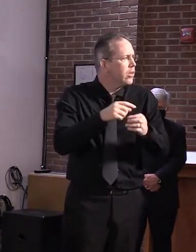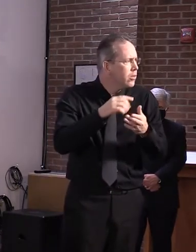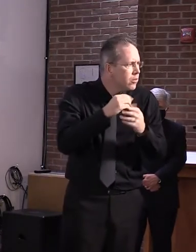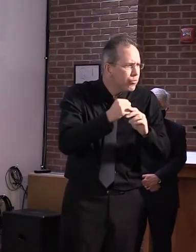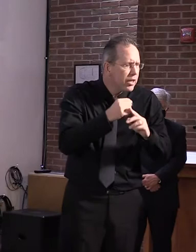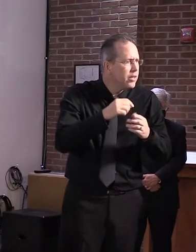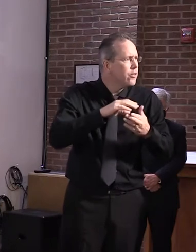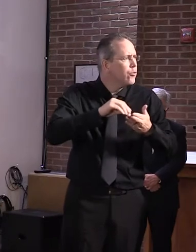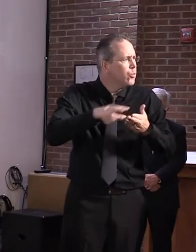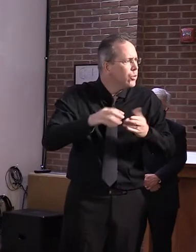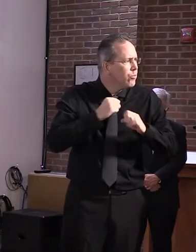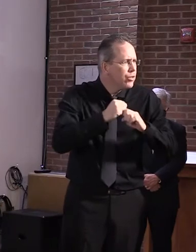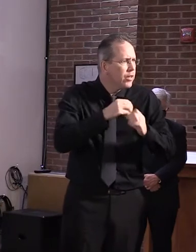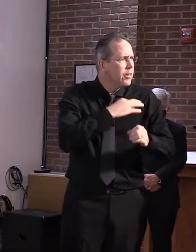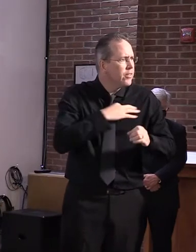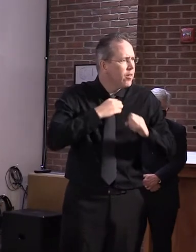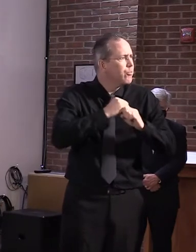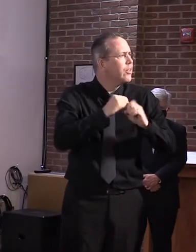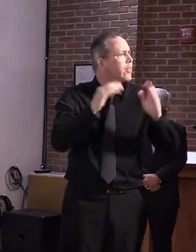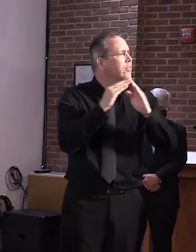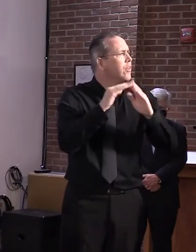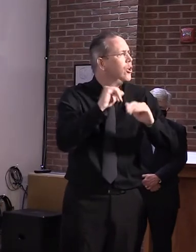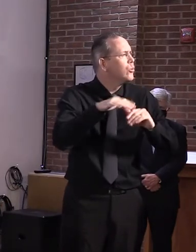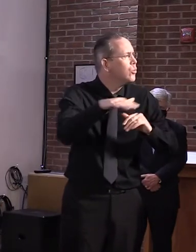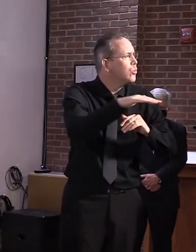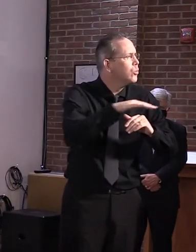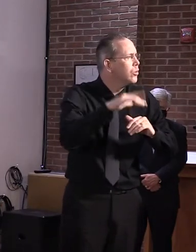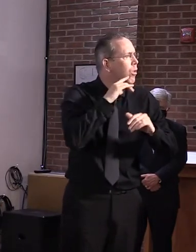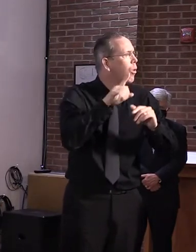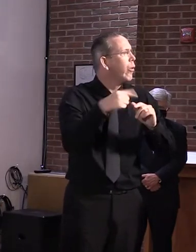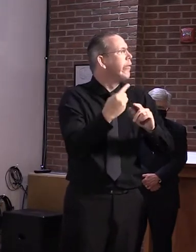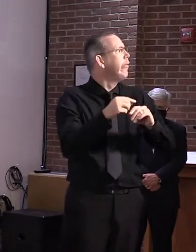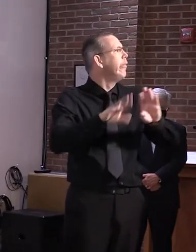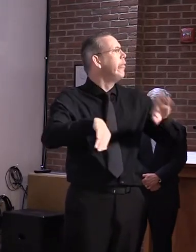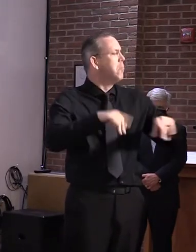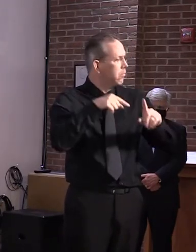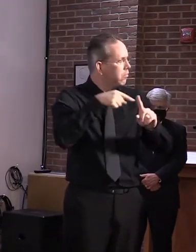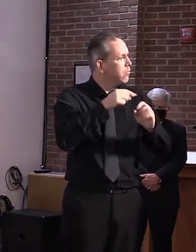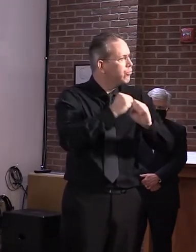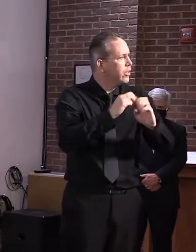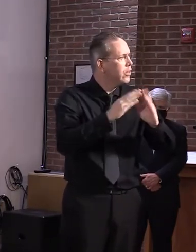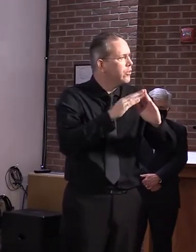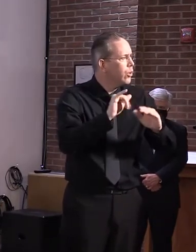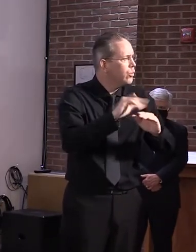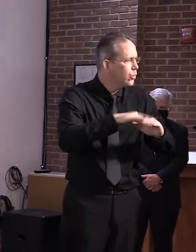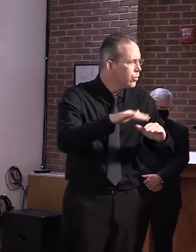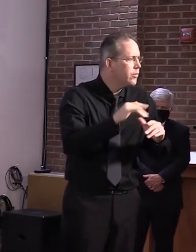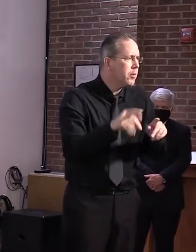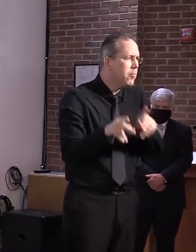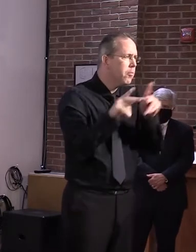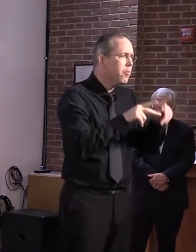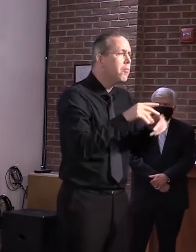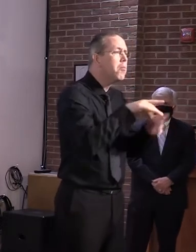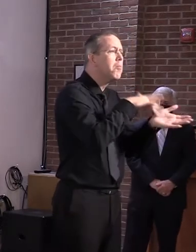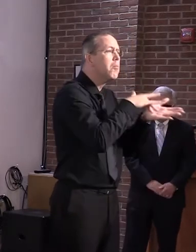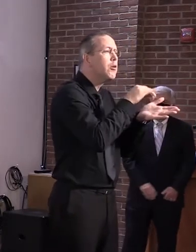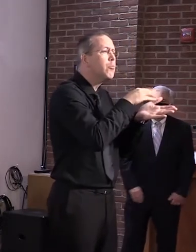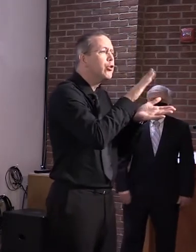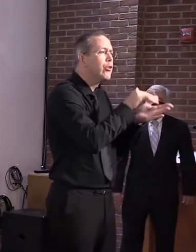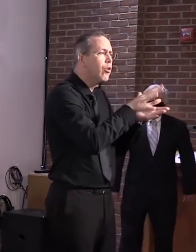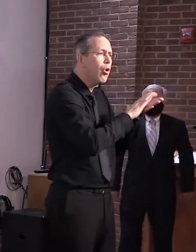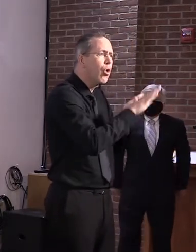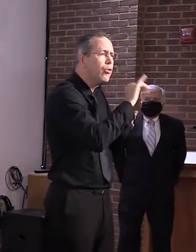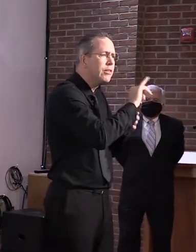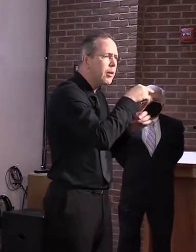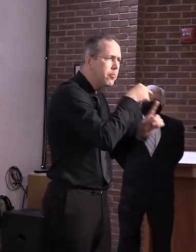global responsibility. So we will appeal to our students' inner best self.